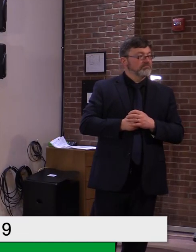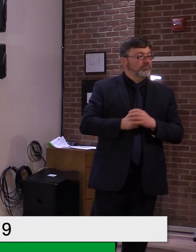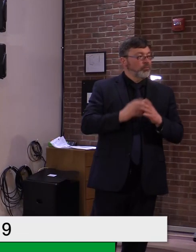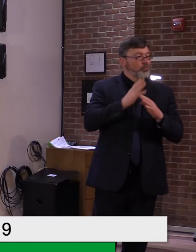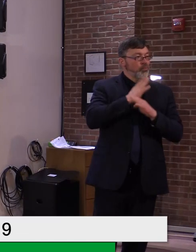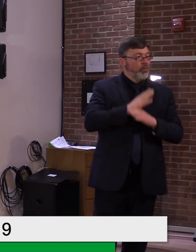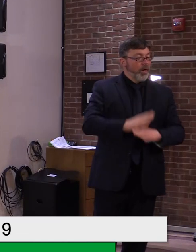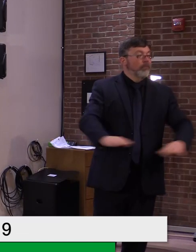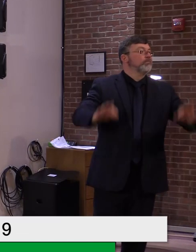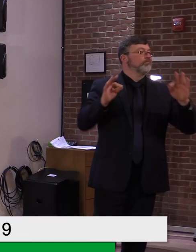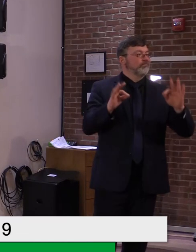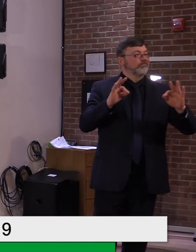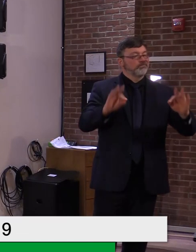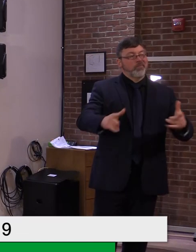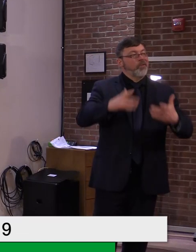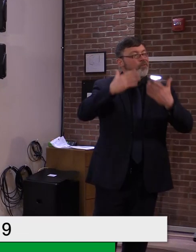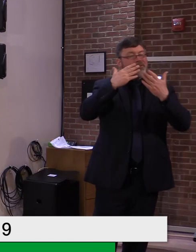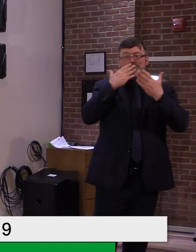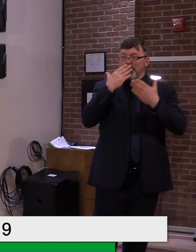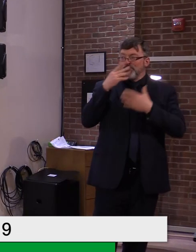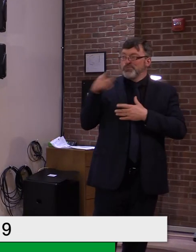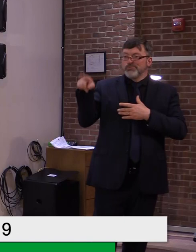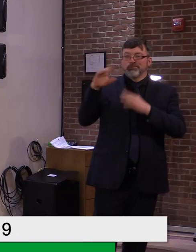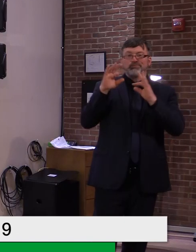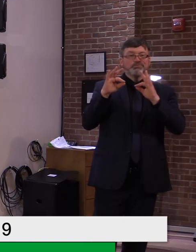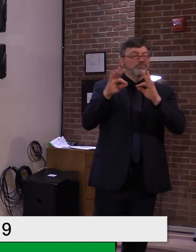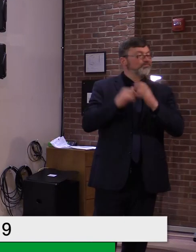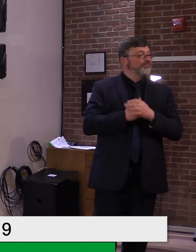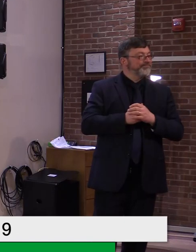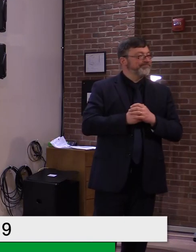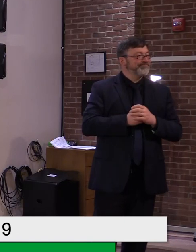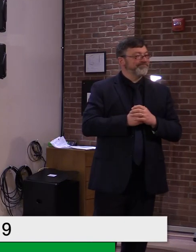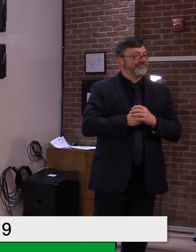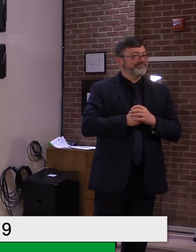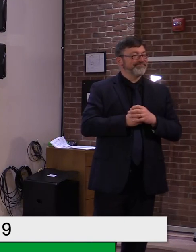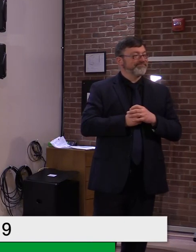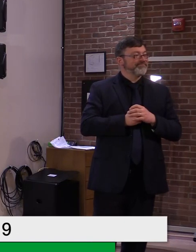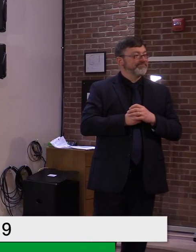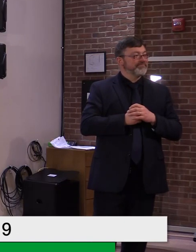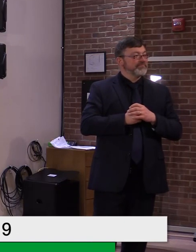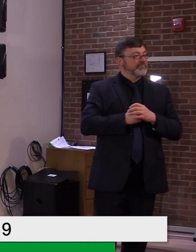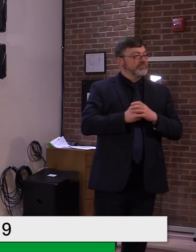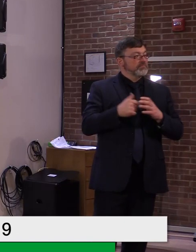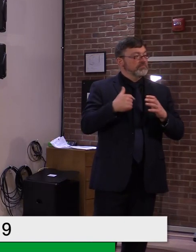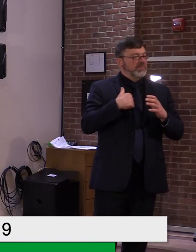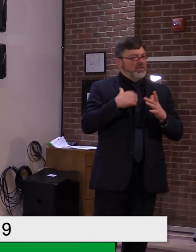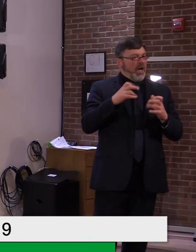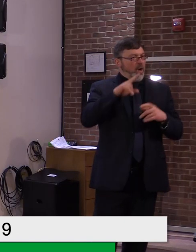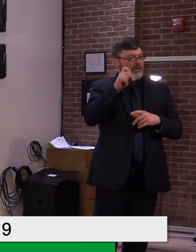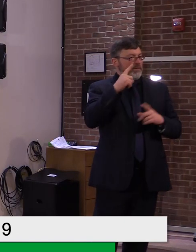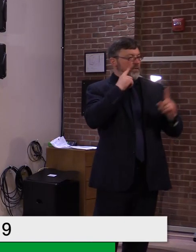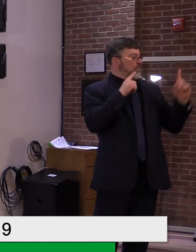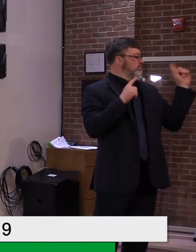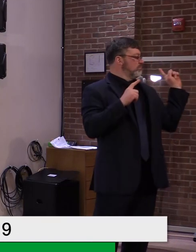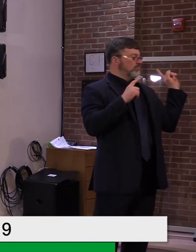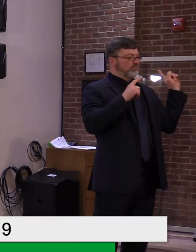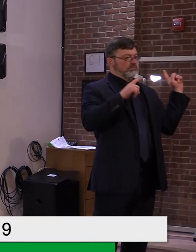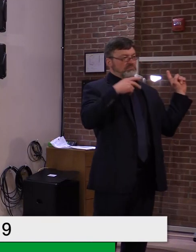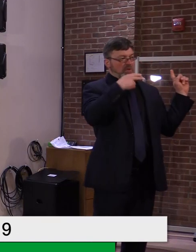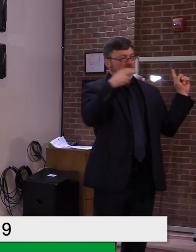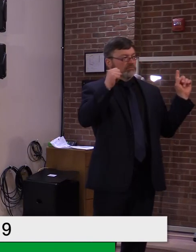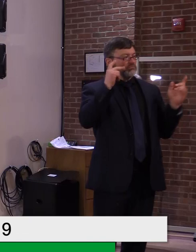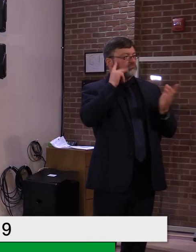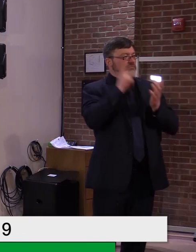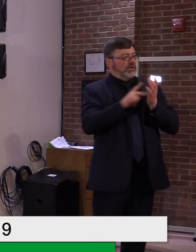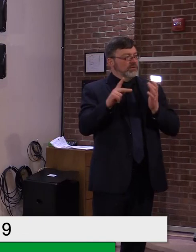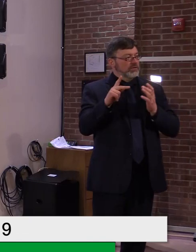Thank you, Rebecca. I want to ask a question, presumably of Secretary Smith, about something I've heard about from several people,